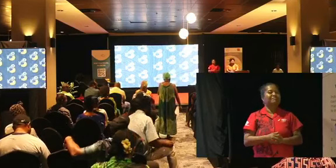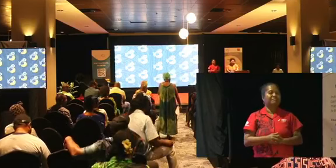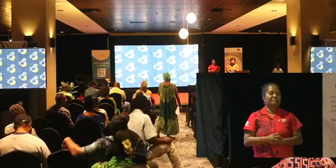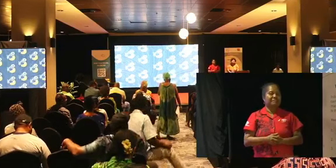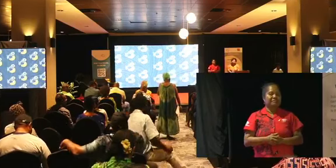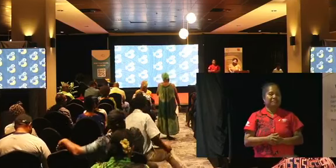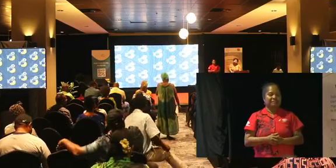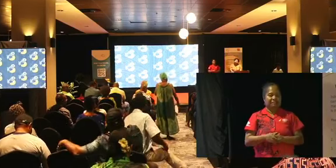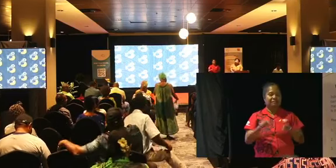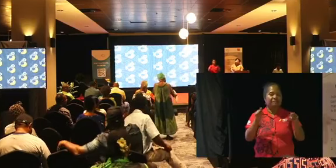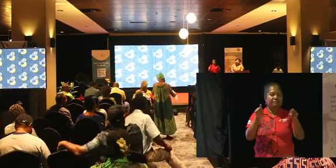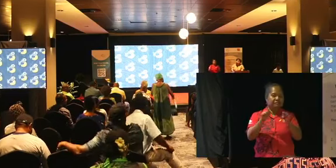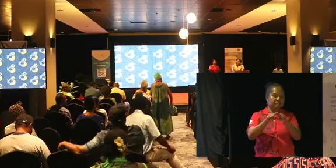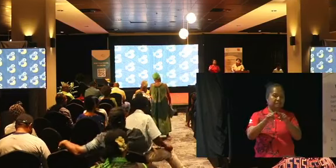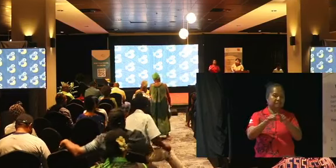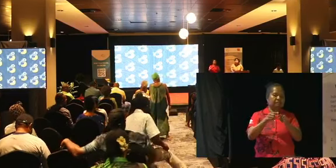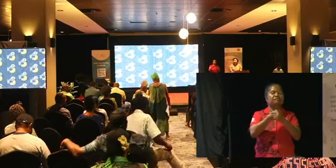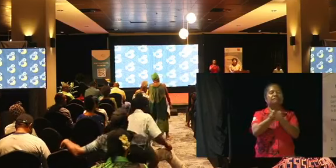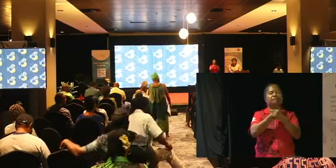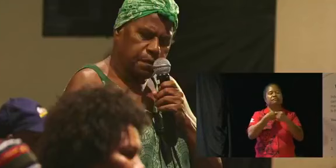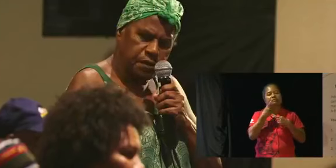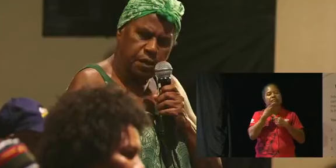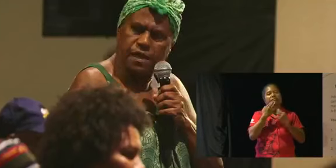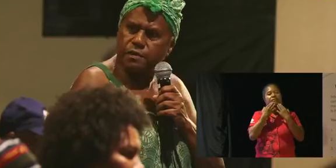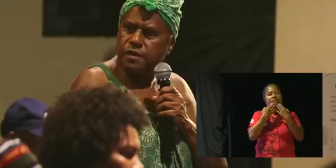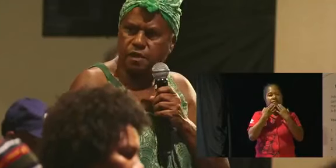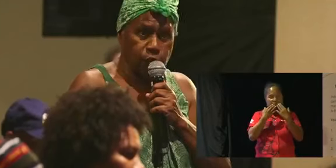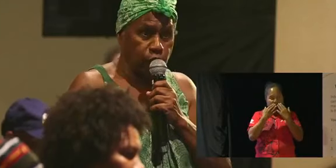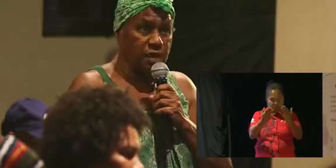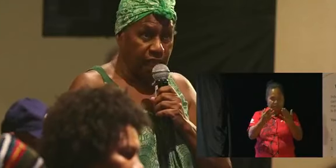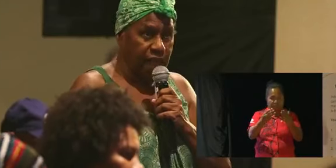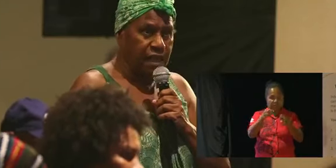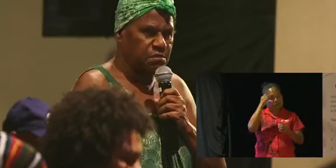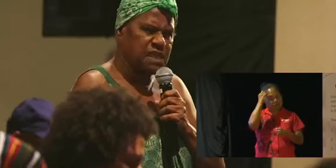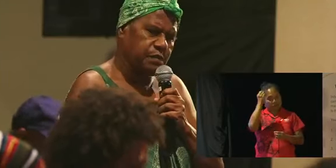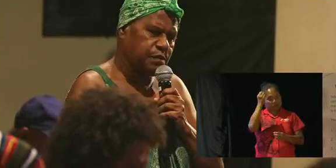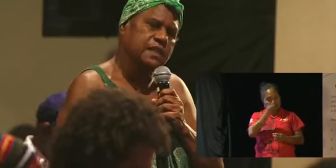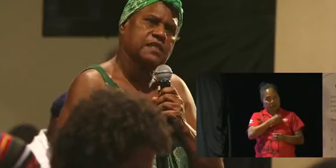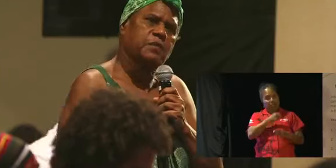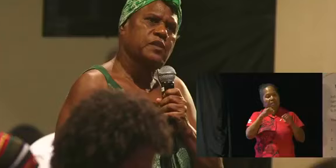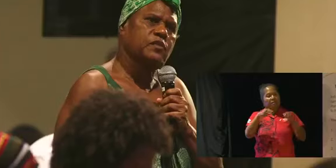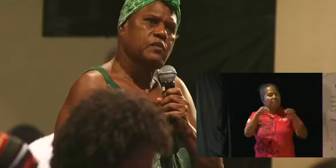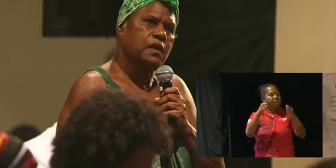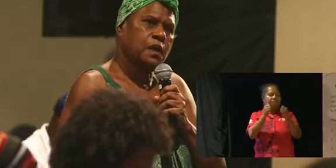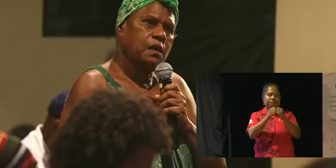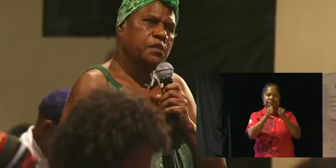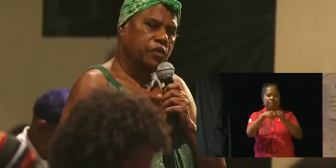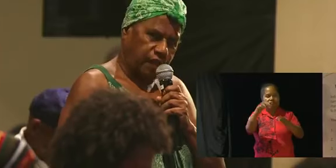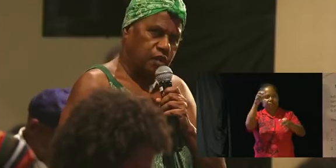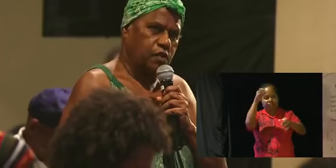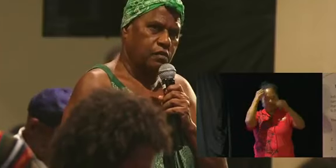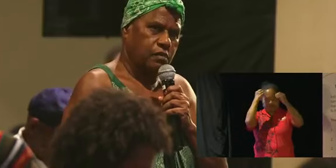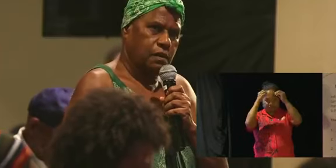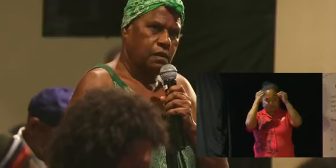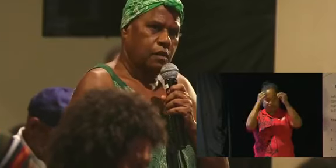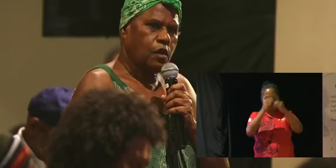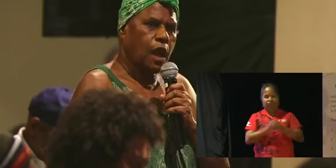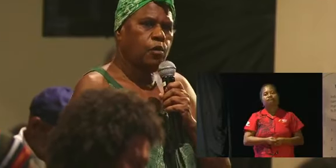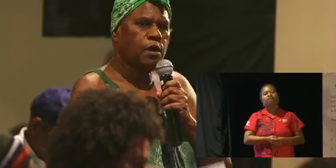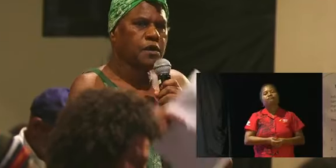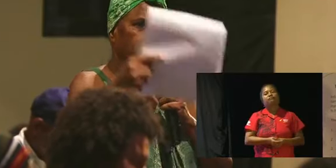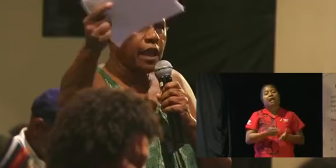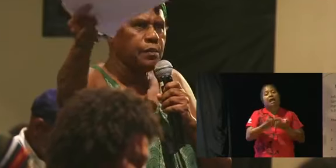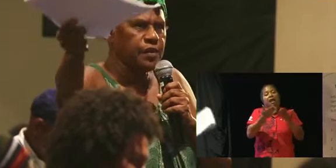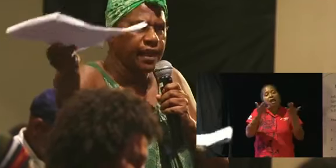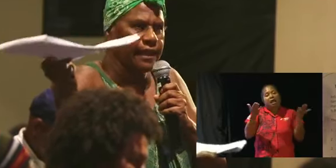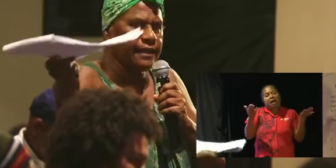I'm kind of same. So me talk thank you. Me believe was lo me mix and plant is something true. Me to thank you. Lo